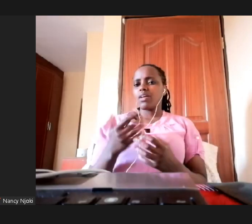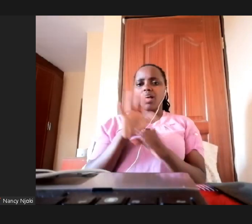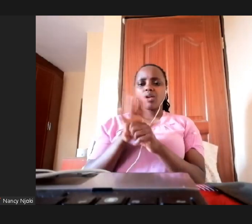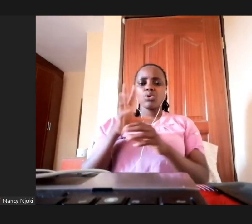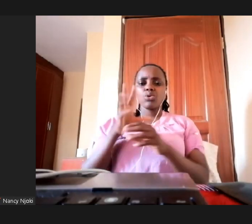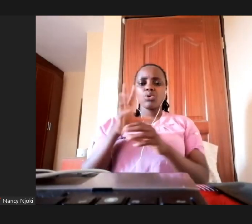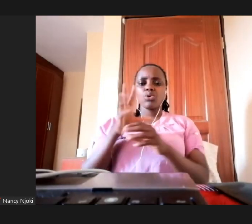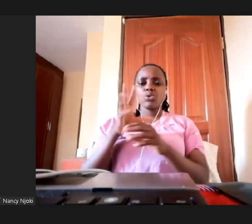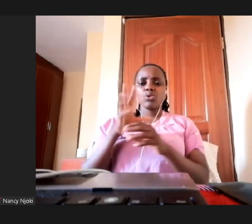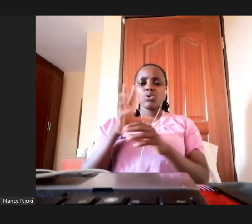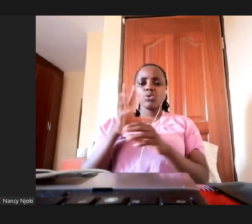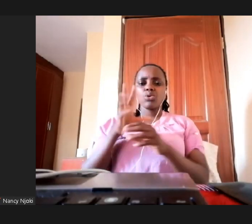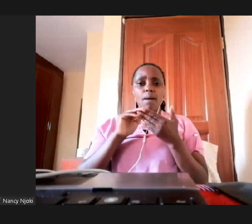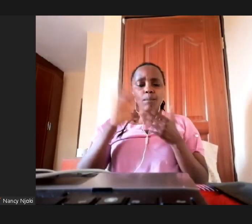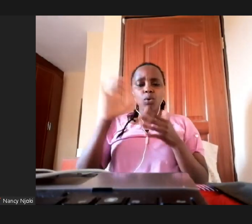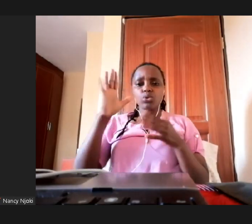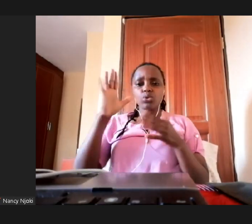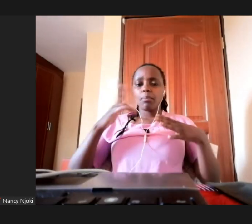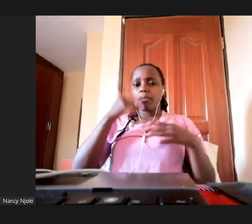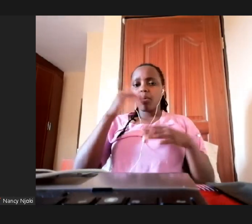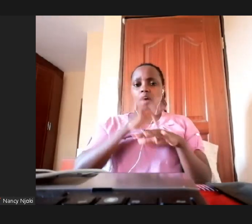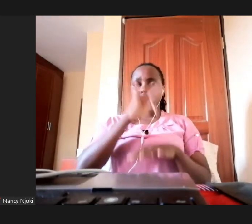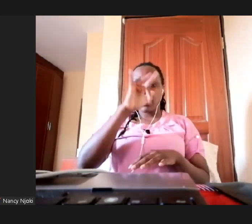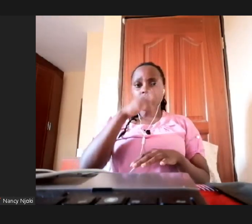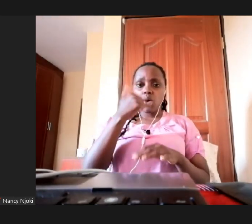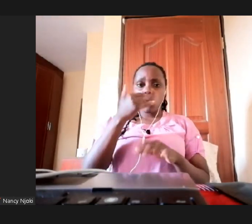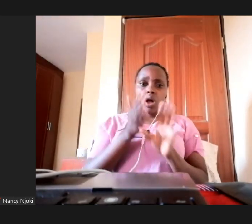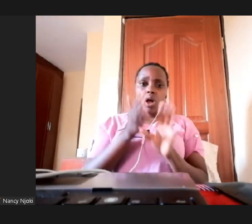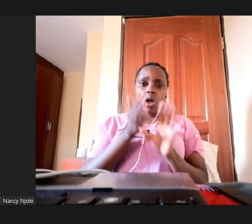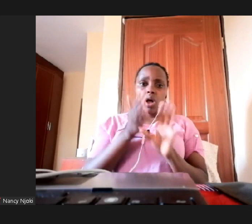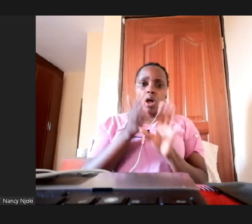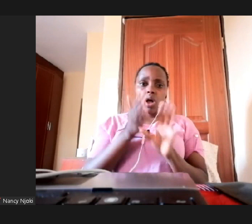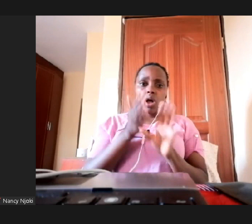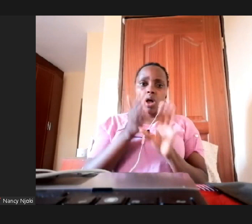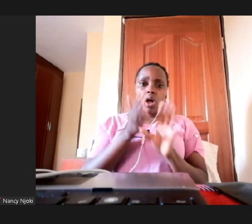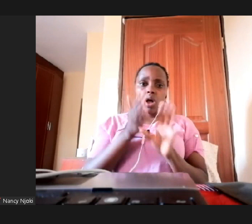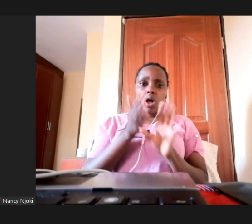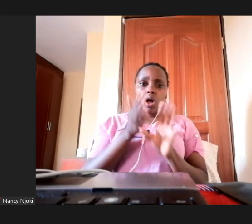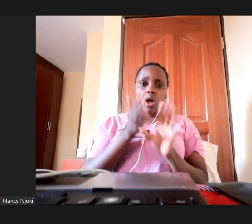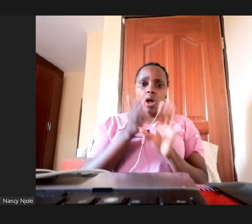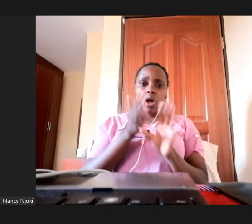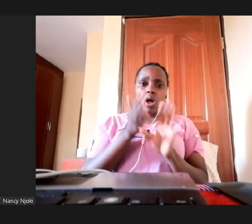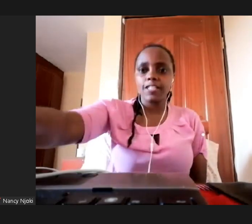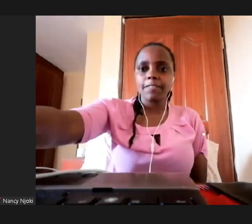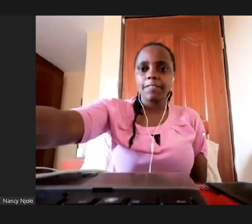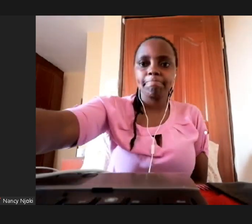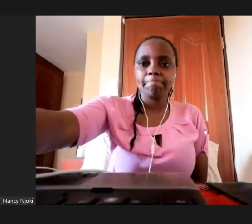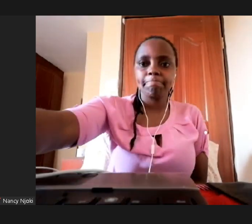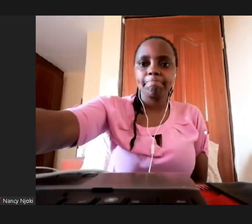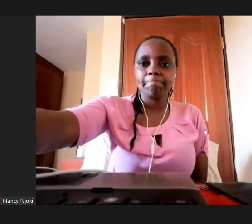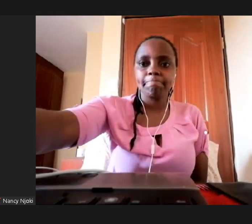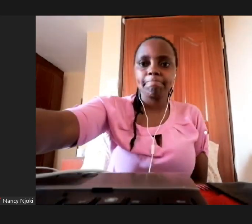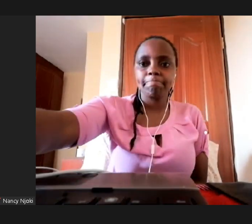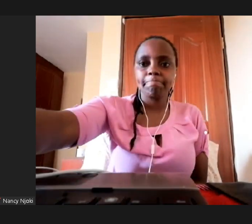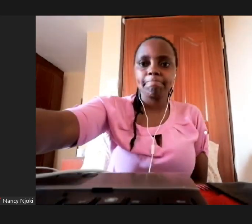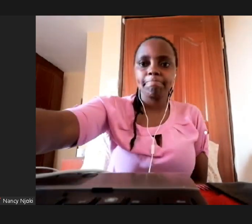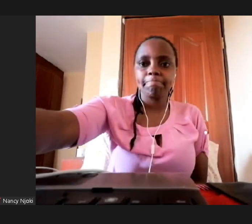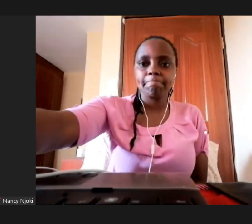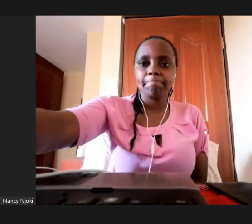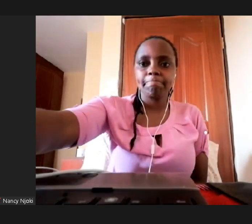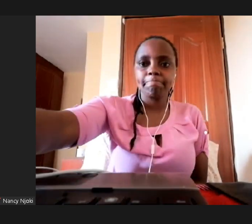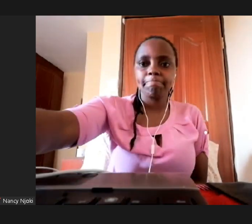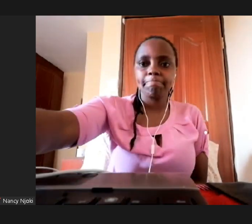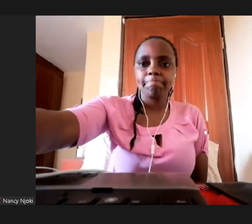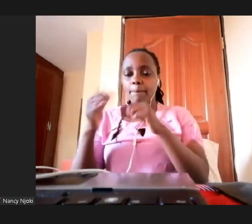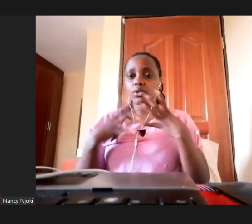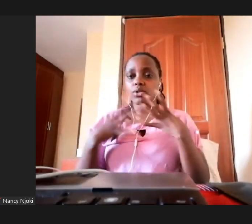corruption, and most of the victims usually withdraw their complaints. In matters health,